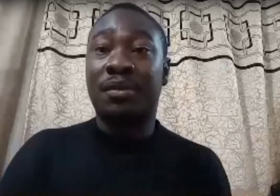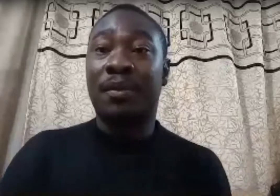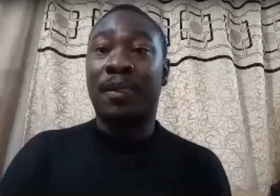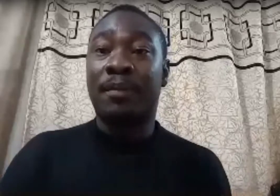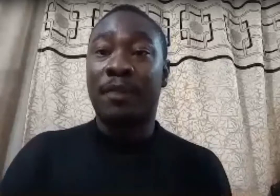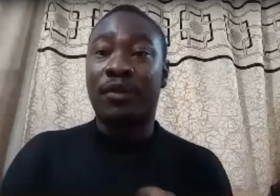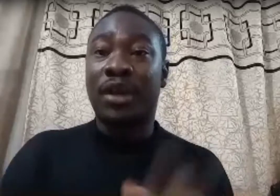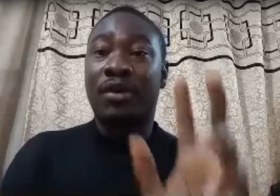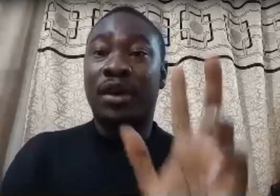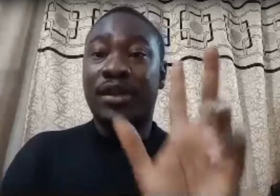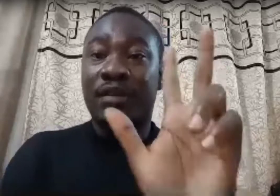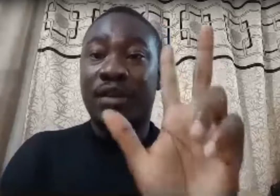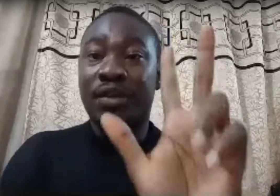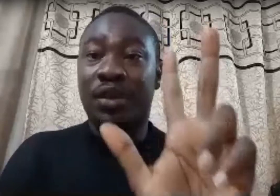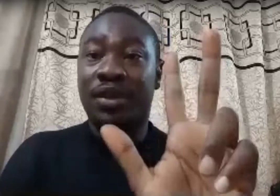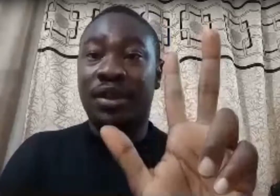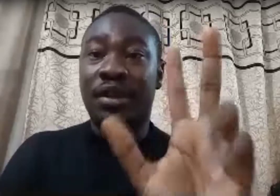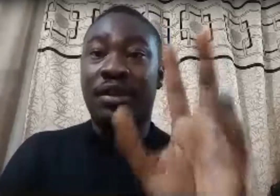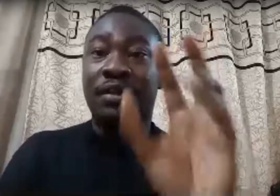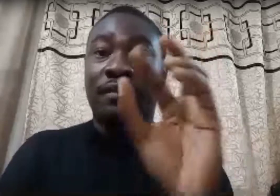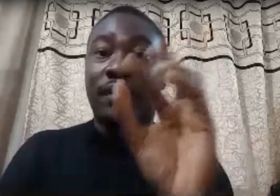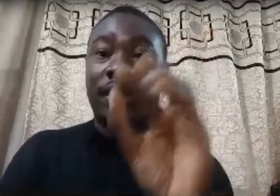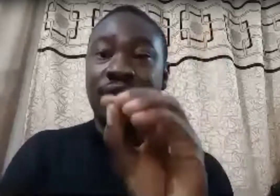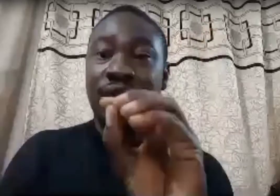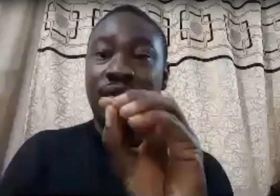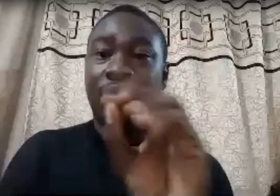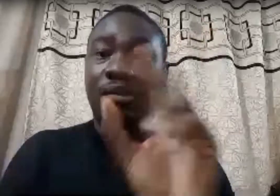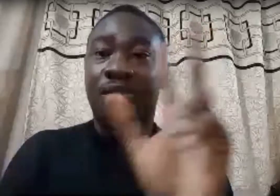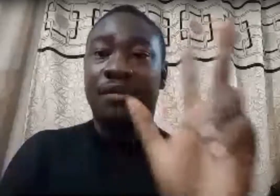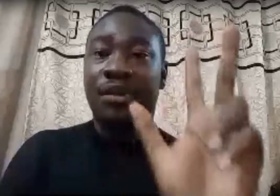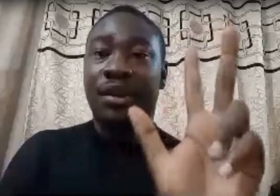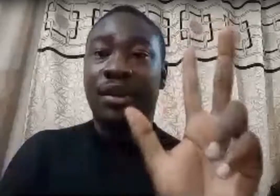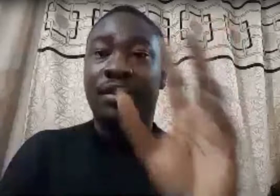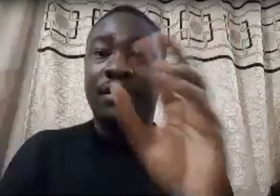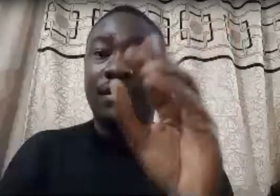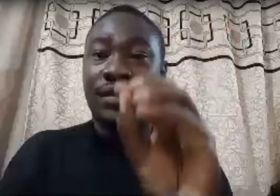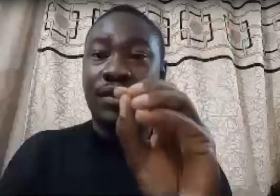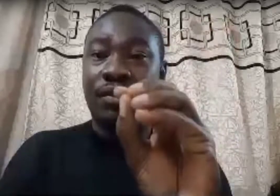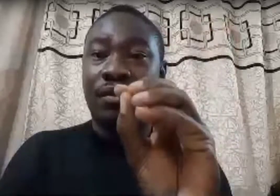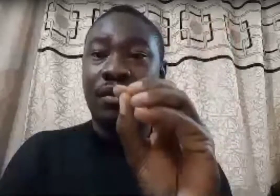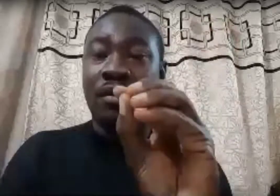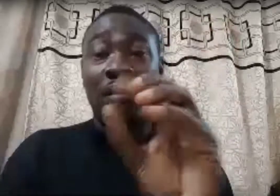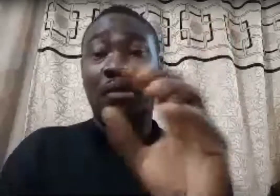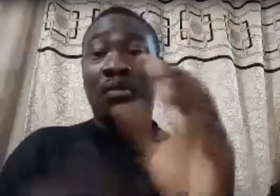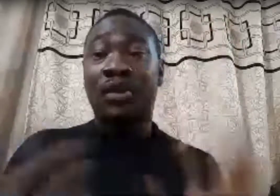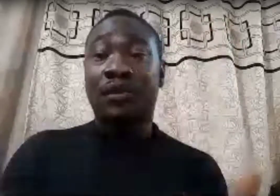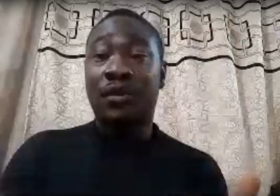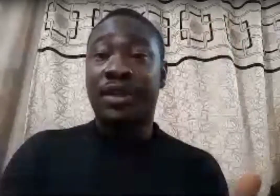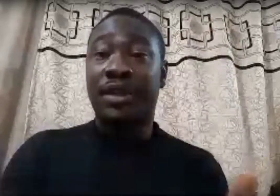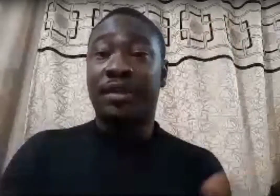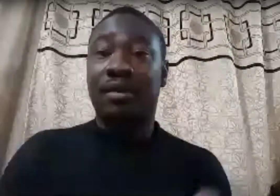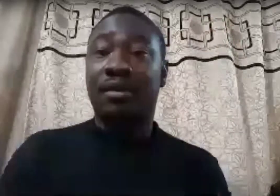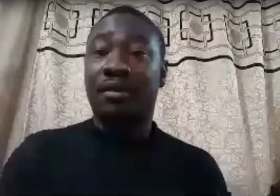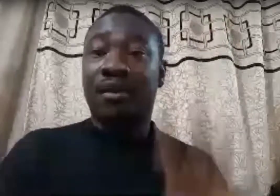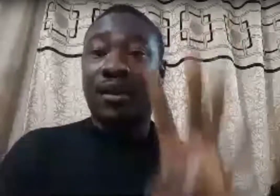3, 0, 3, 0. What's 40? 40 is a combination of 4 and